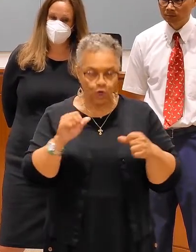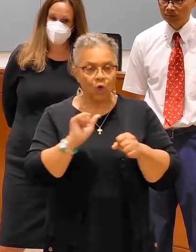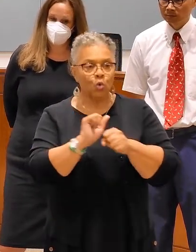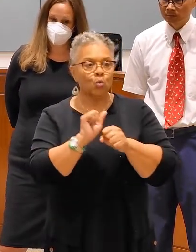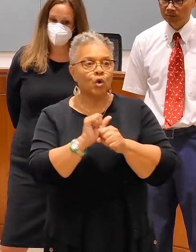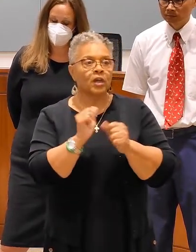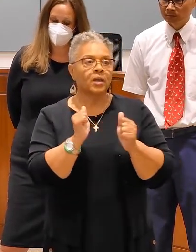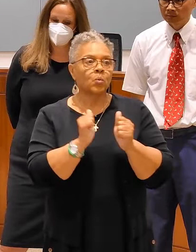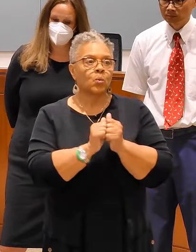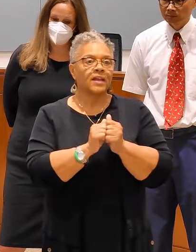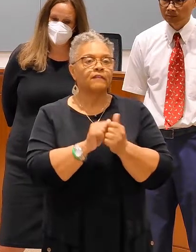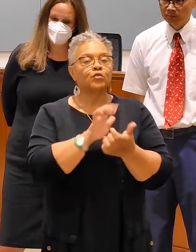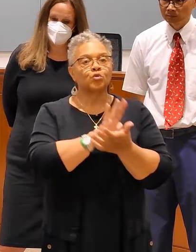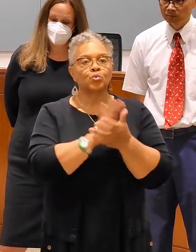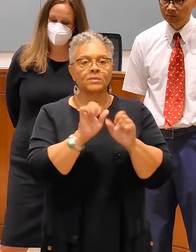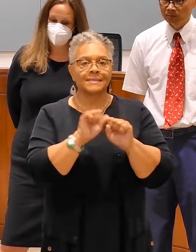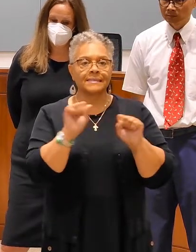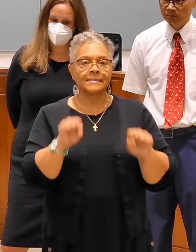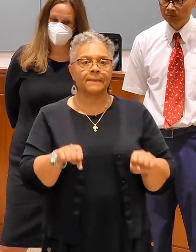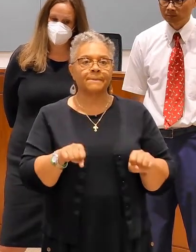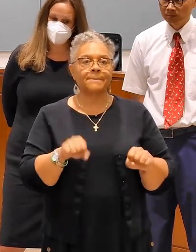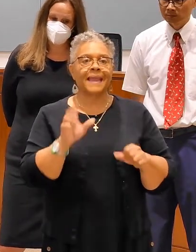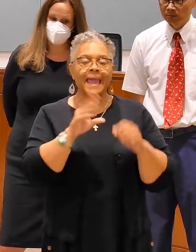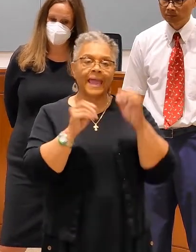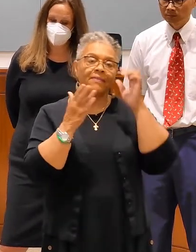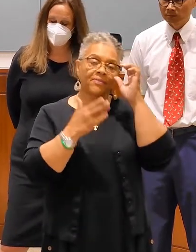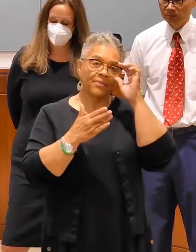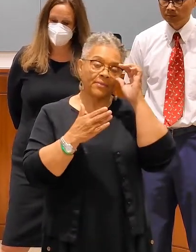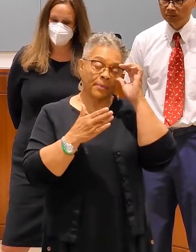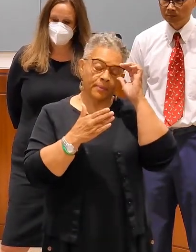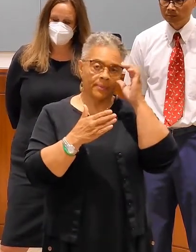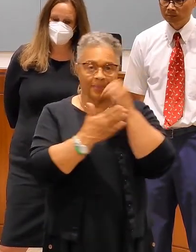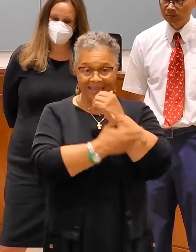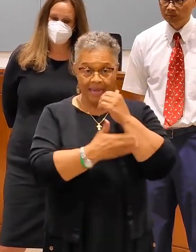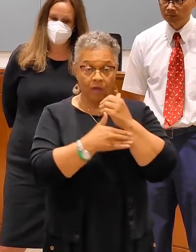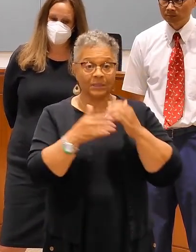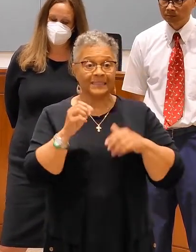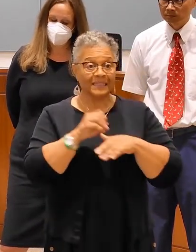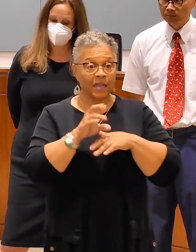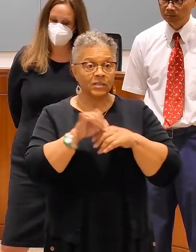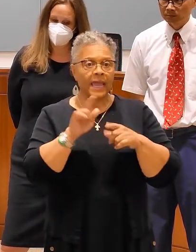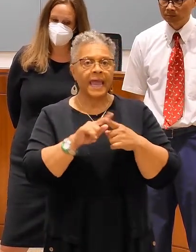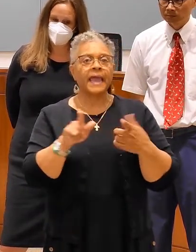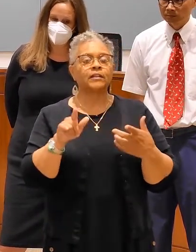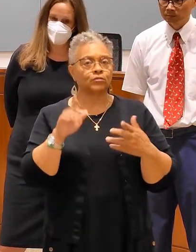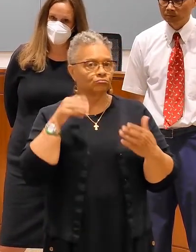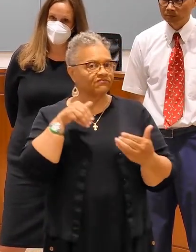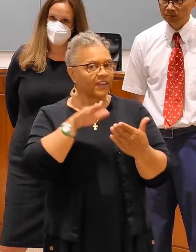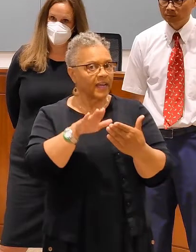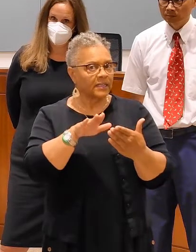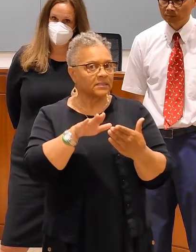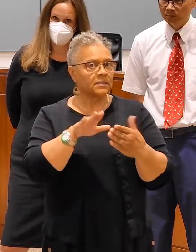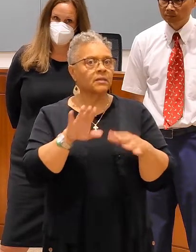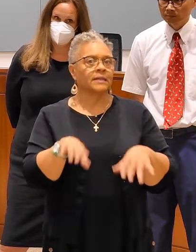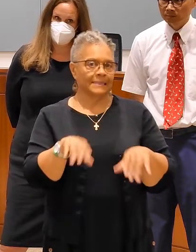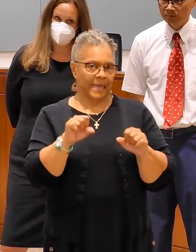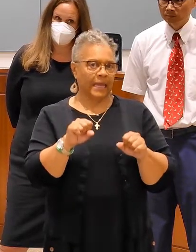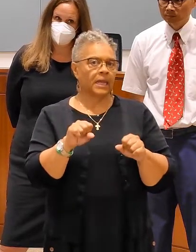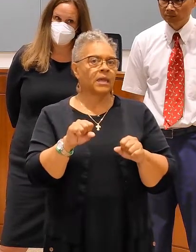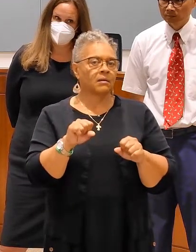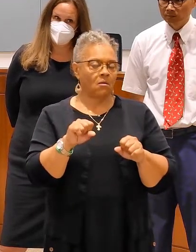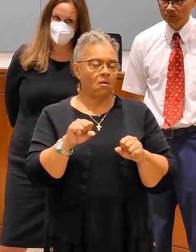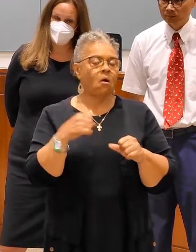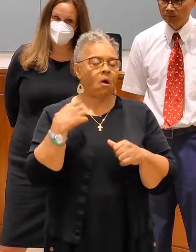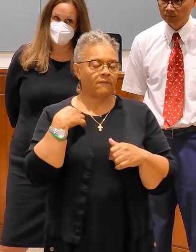working with the school system and the county council, had to confront upon taking office. Over a